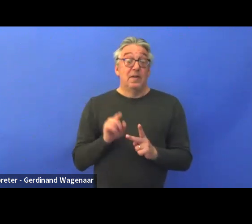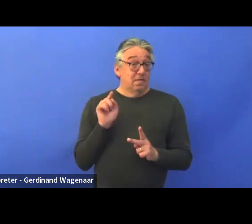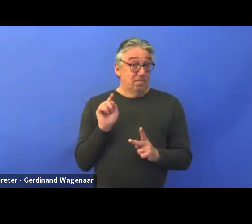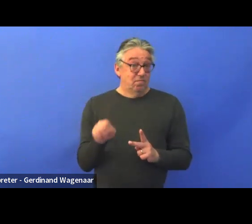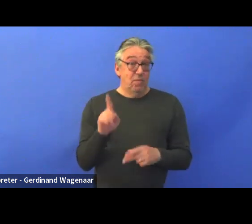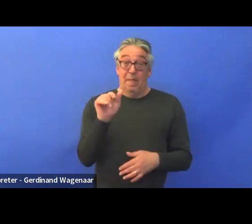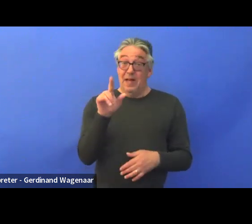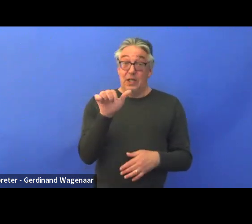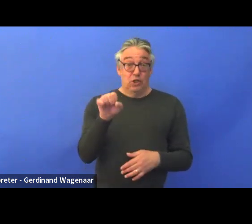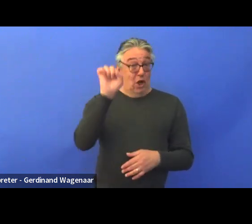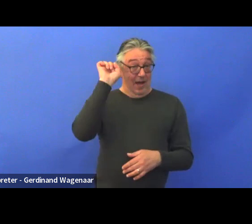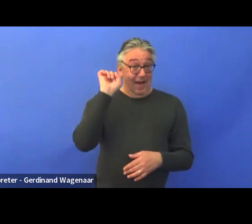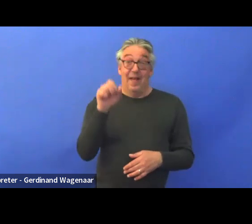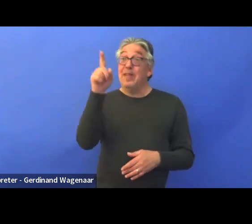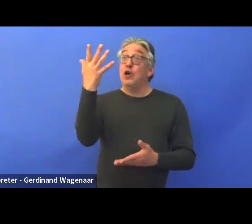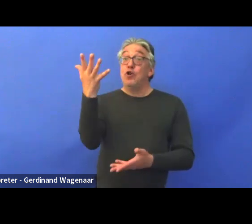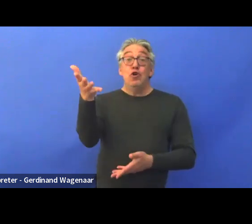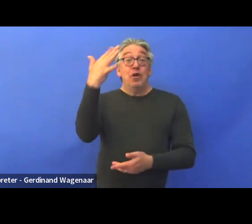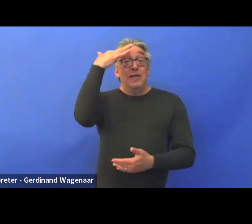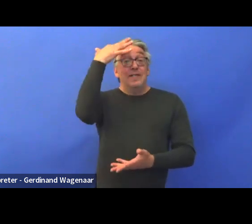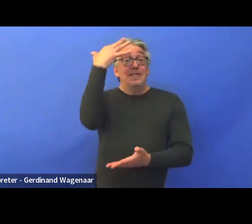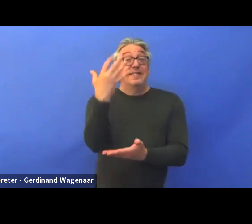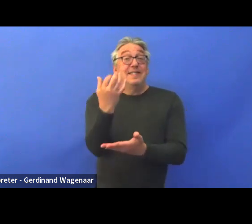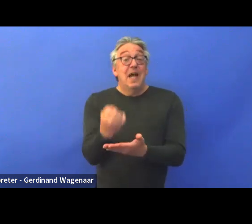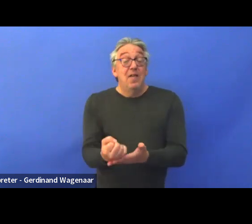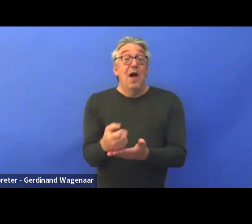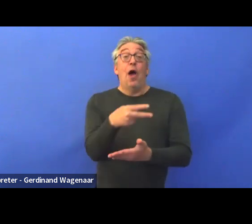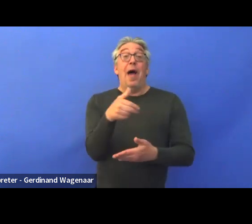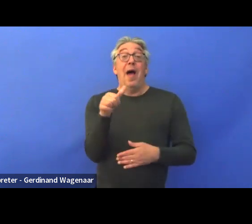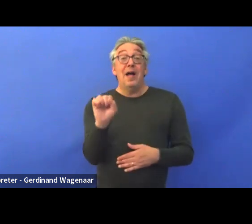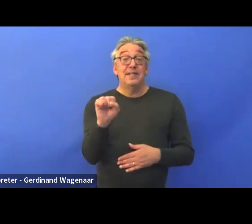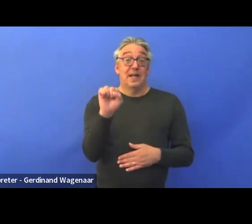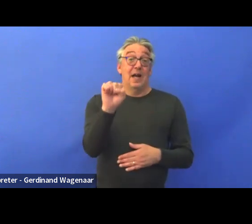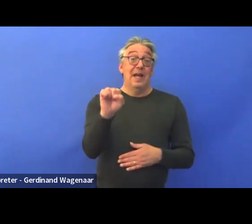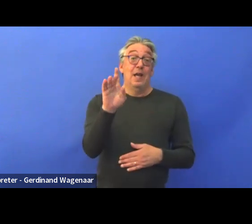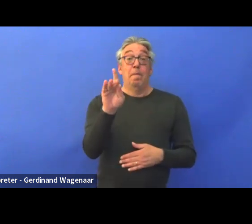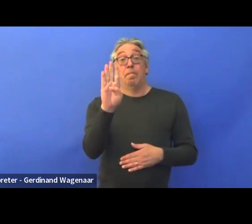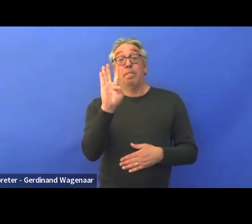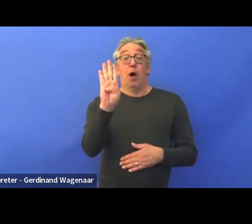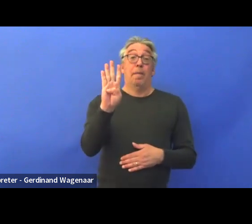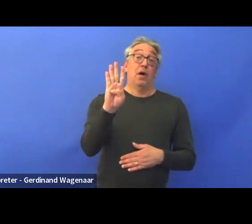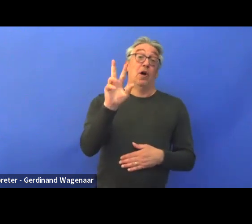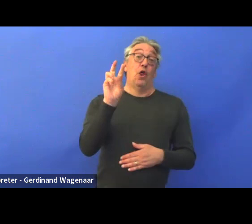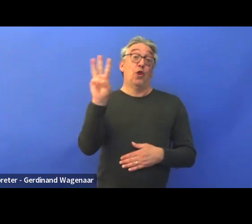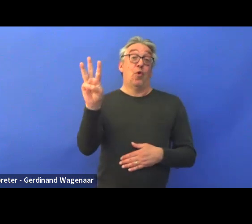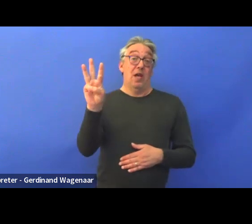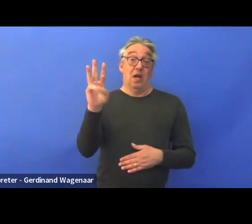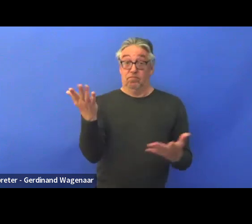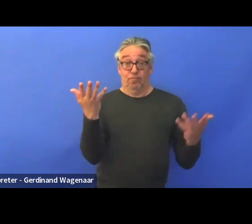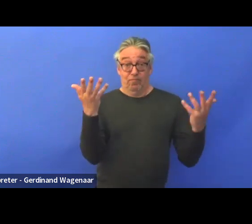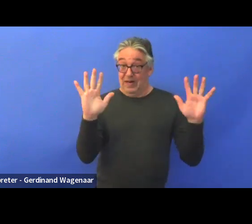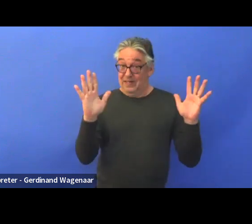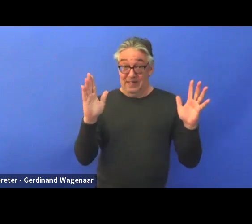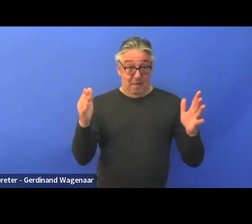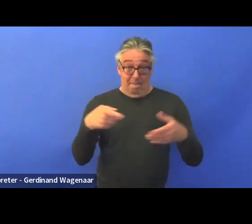export to EPUB, and you would save it as EPUB 3, and that will create EPUB for you.